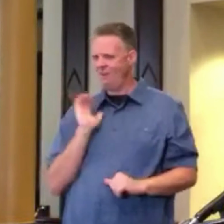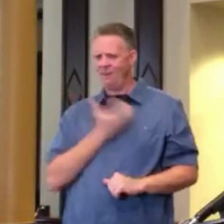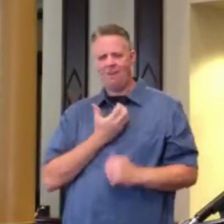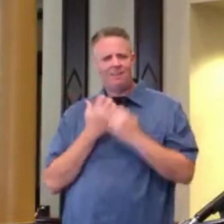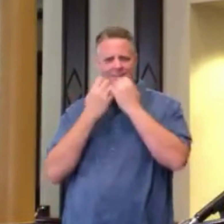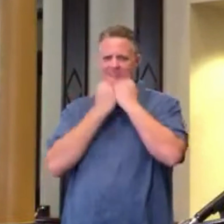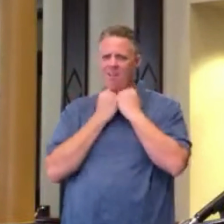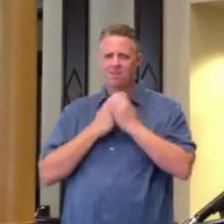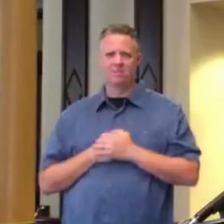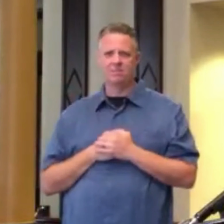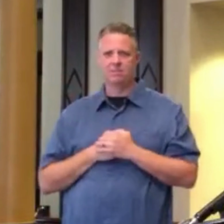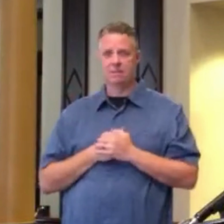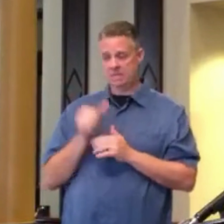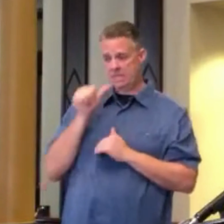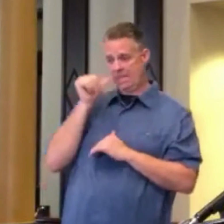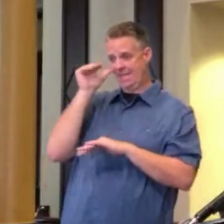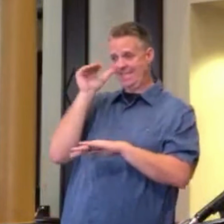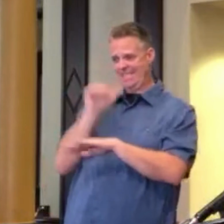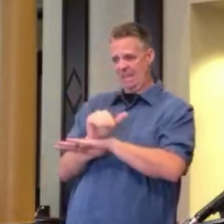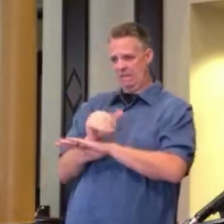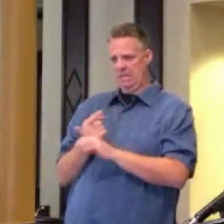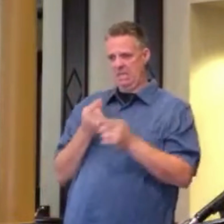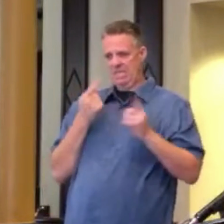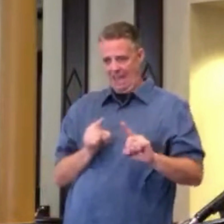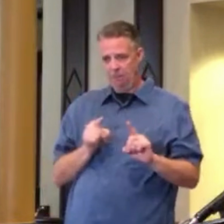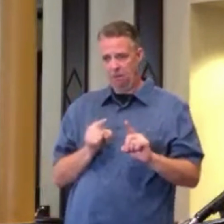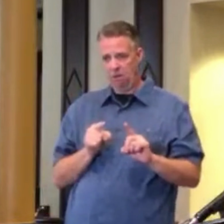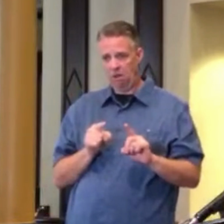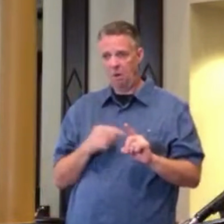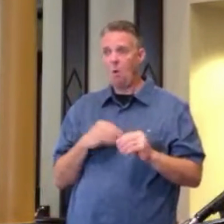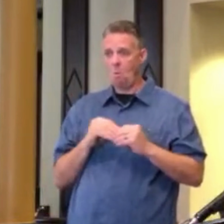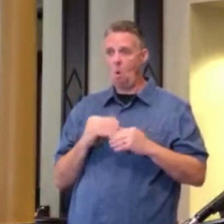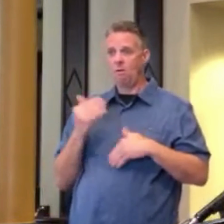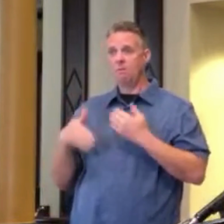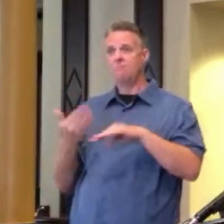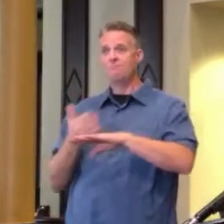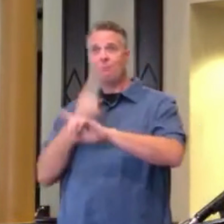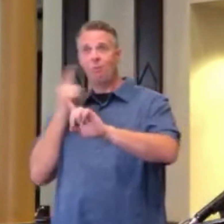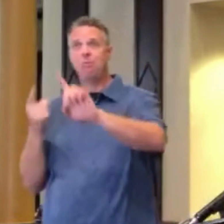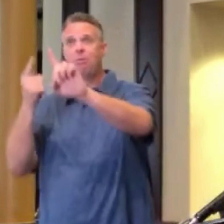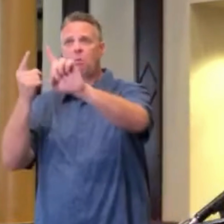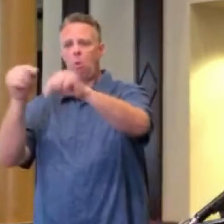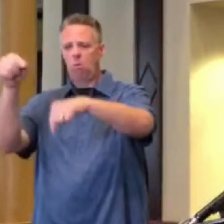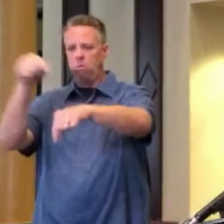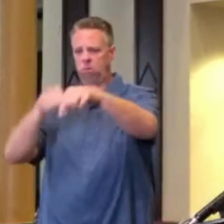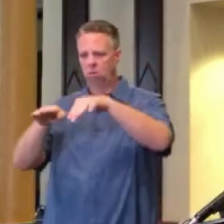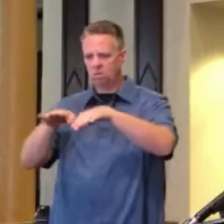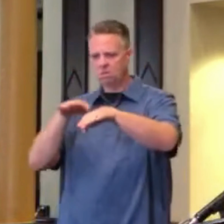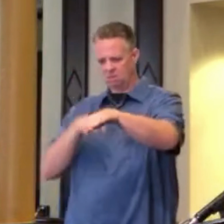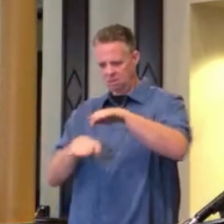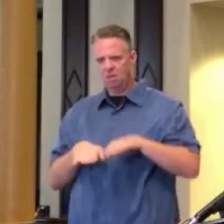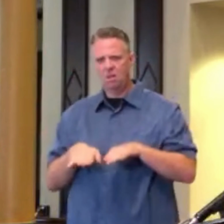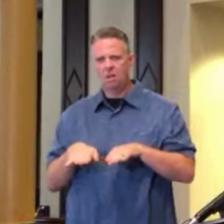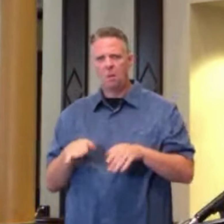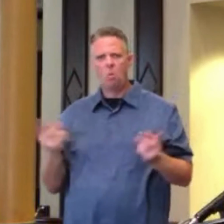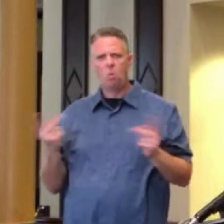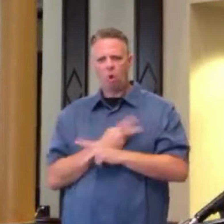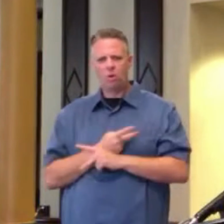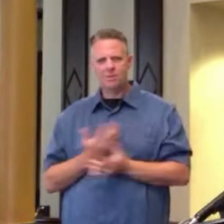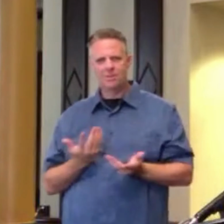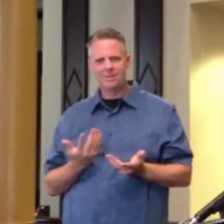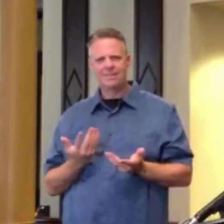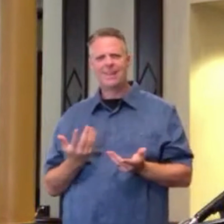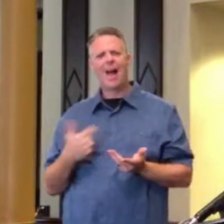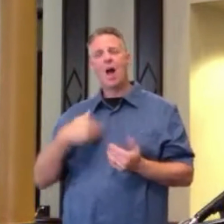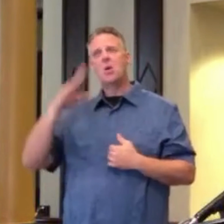happened last night does not move us forward. It sets us back. I know the values of this community. I